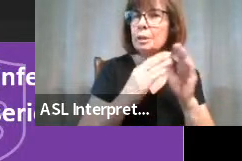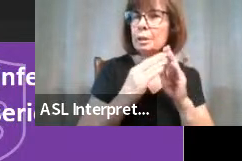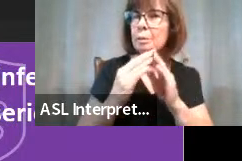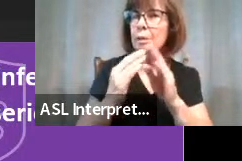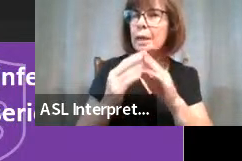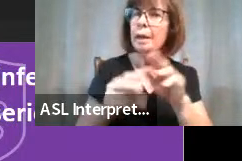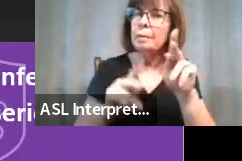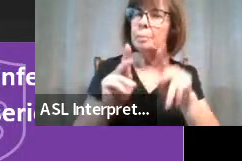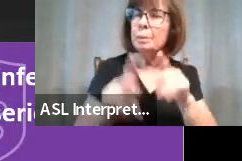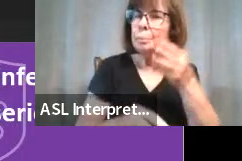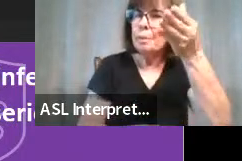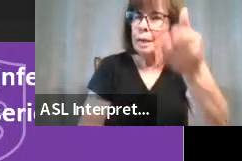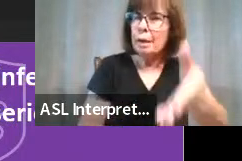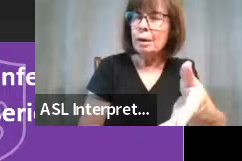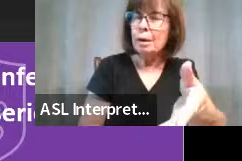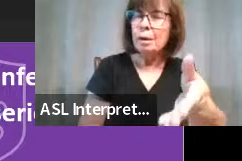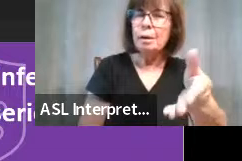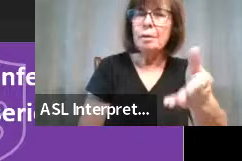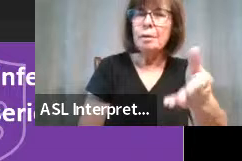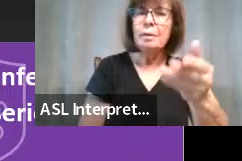vaccination site are actually meet